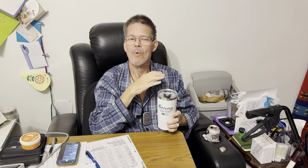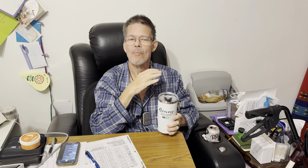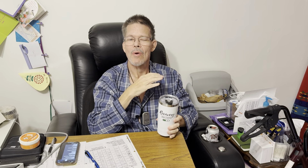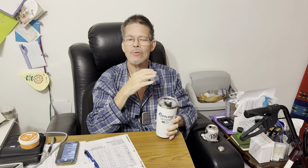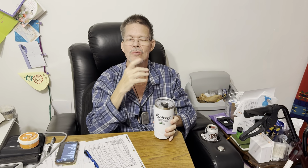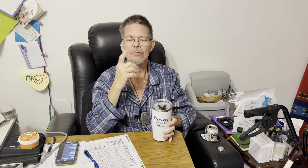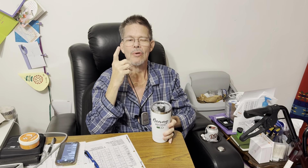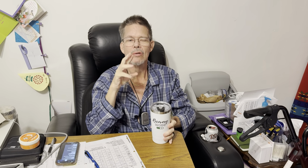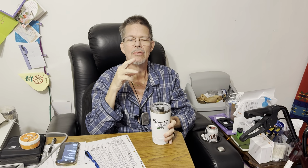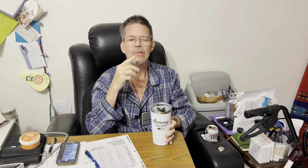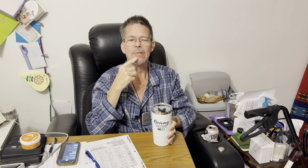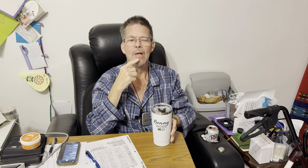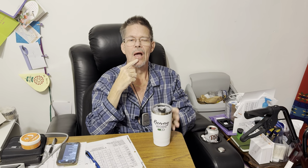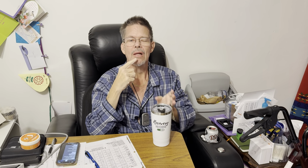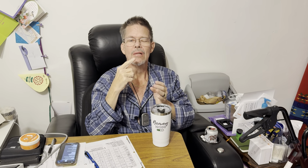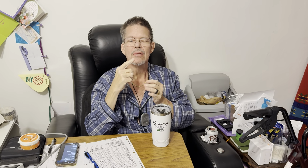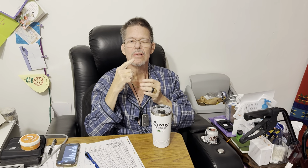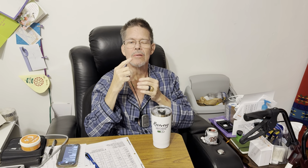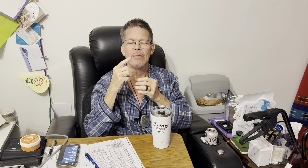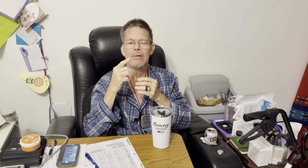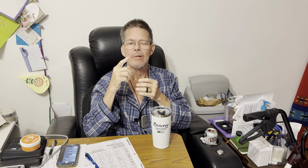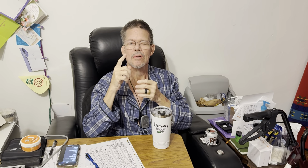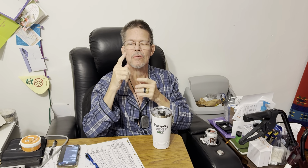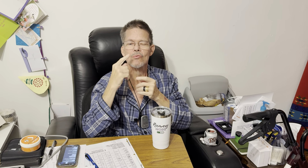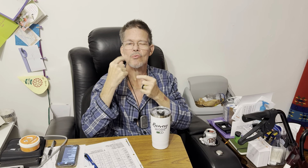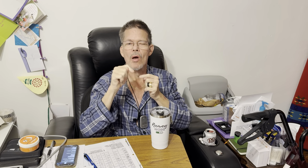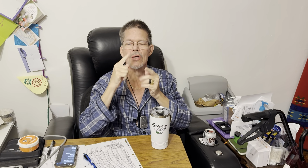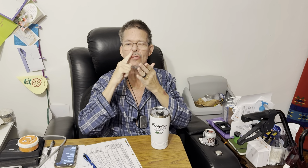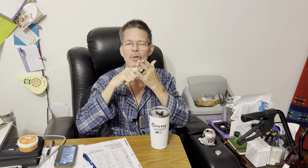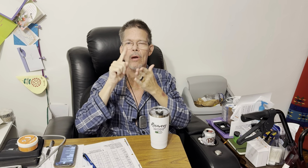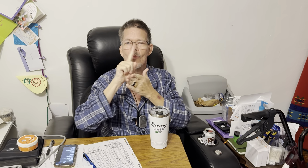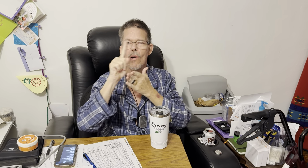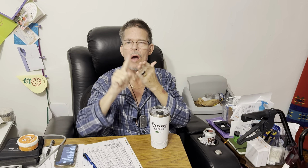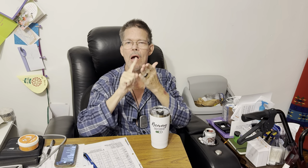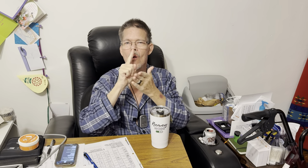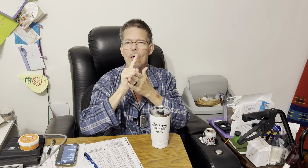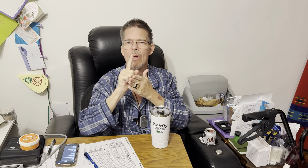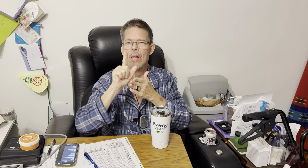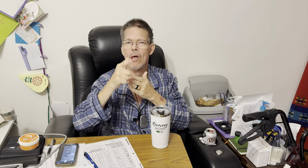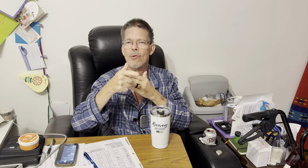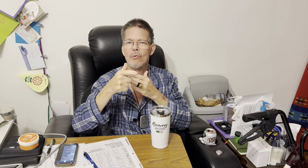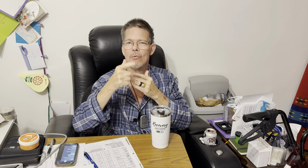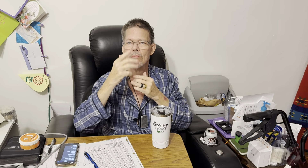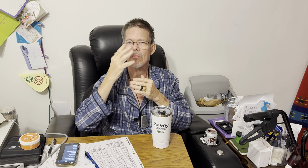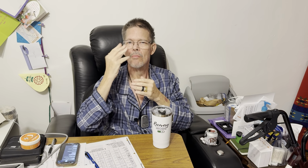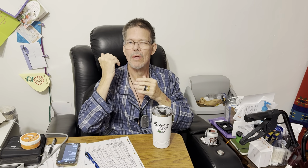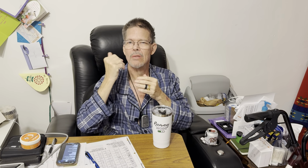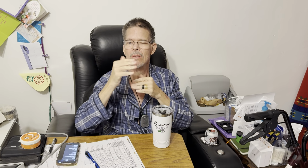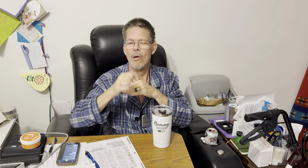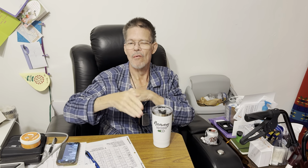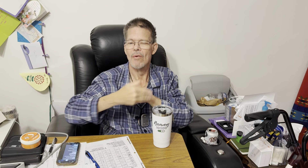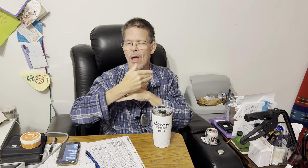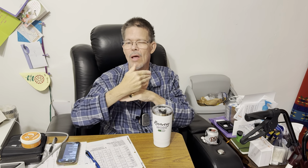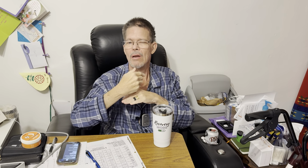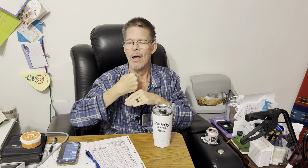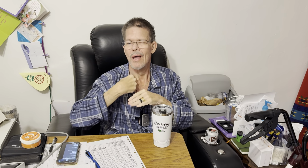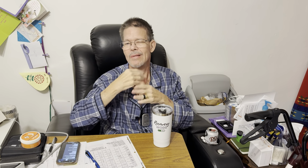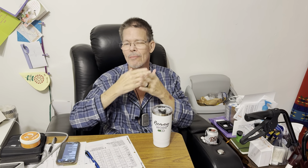So the doctor said that overnight I had some issues that caused some dehydration.